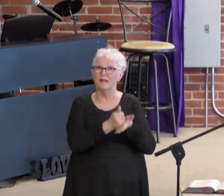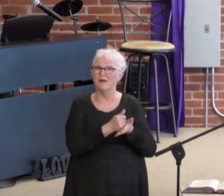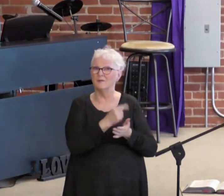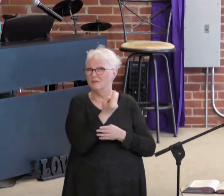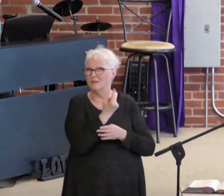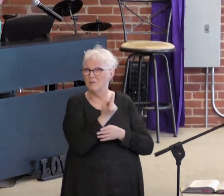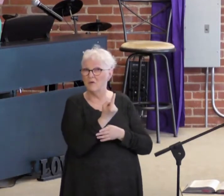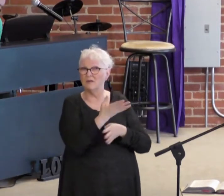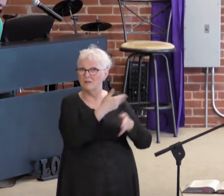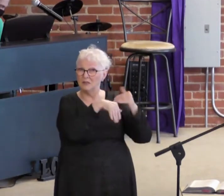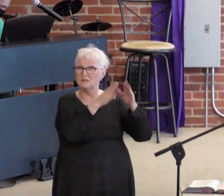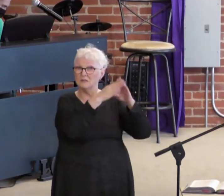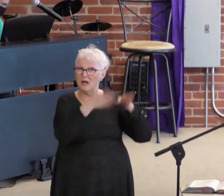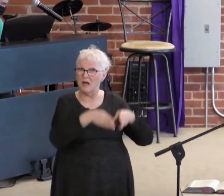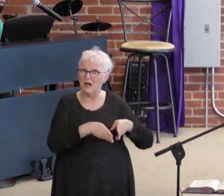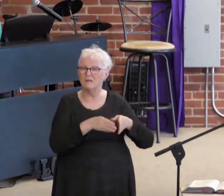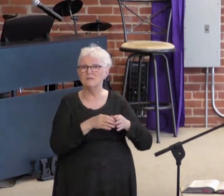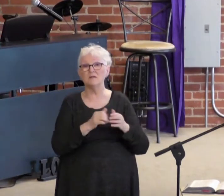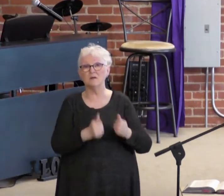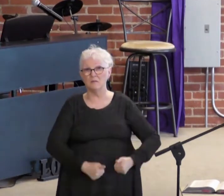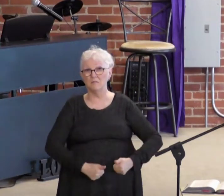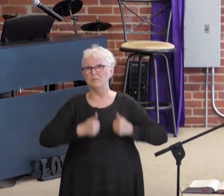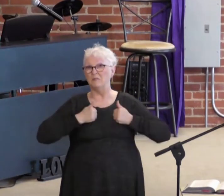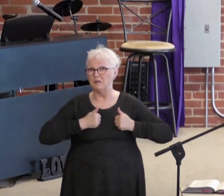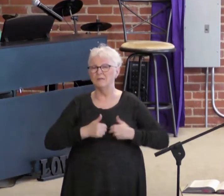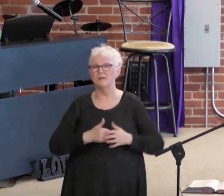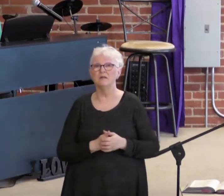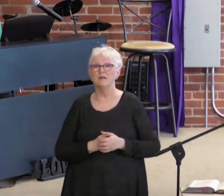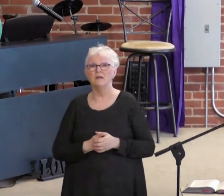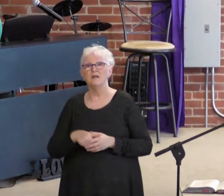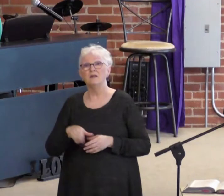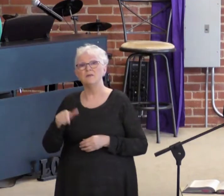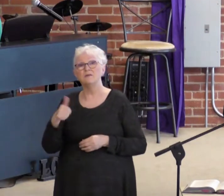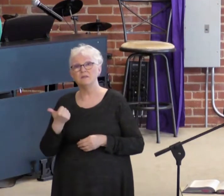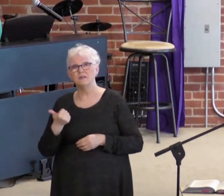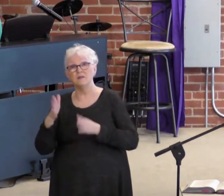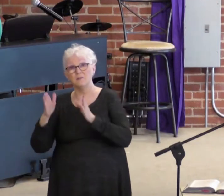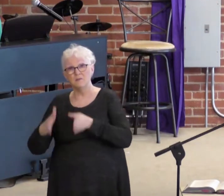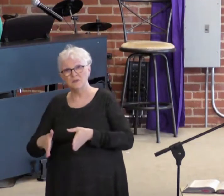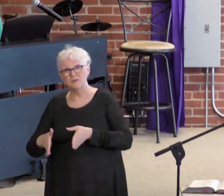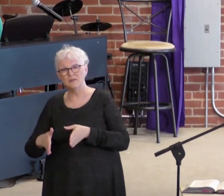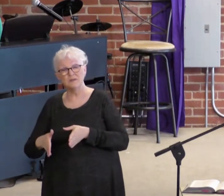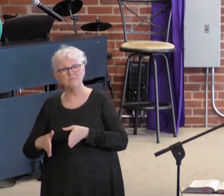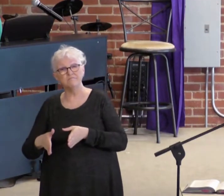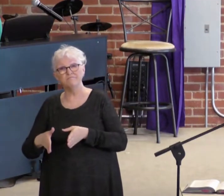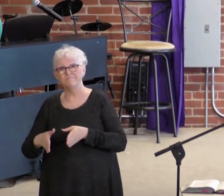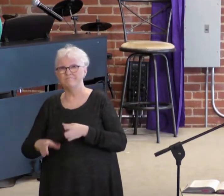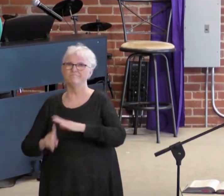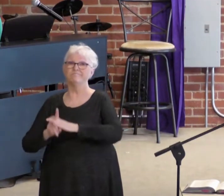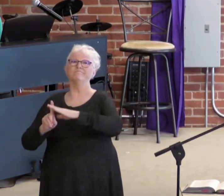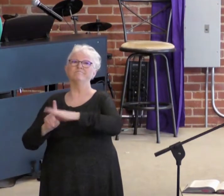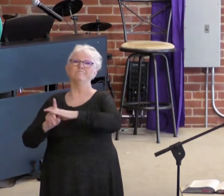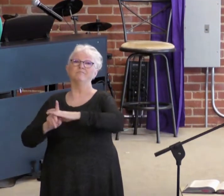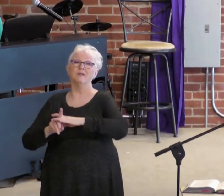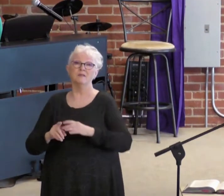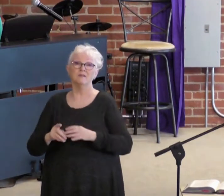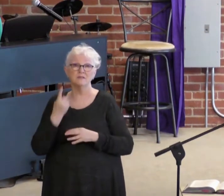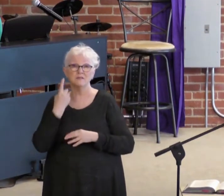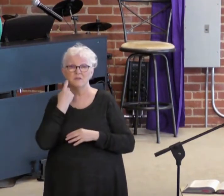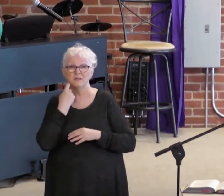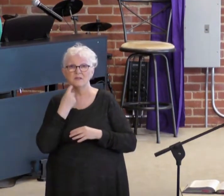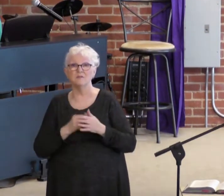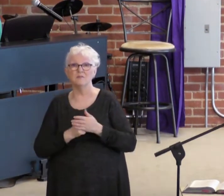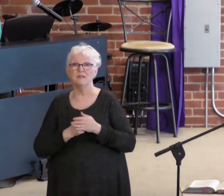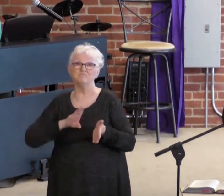a house or into an apartment, there is someone else coming along right behind them who have just been evicted, or who have